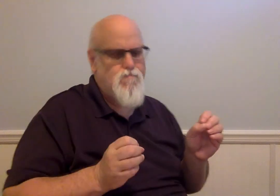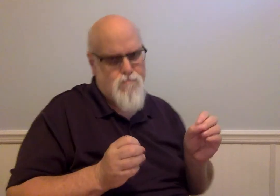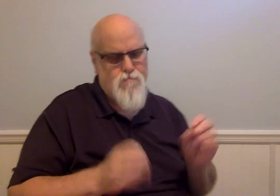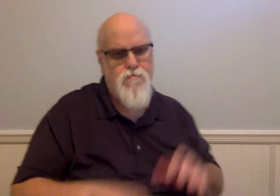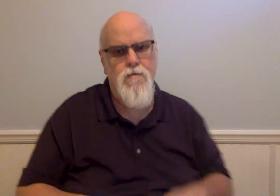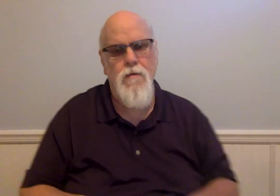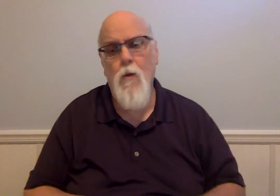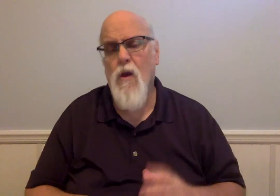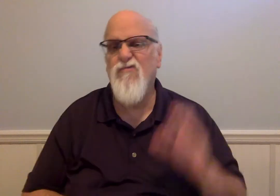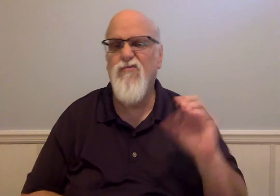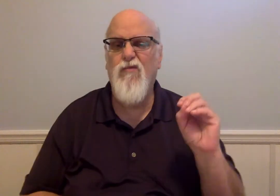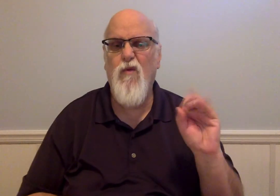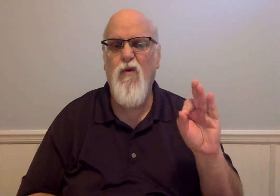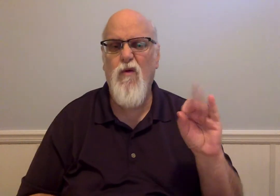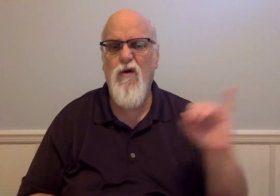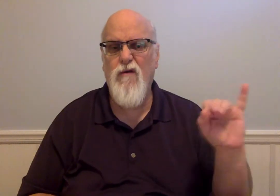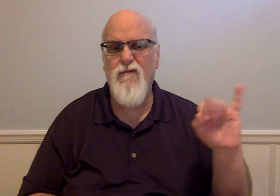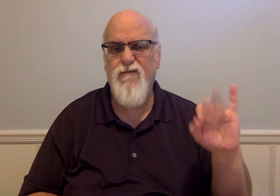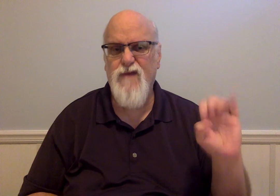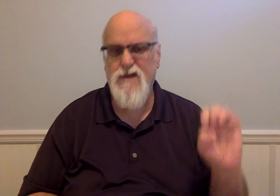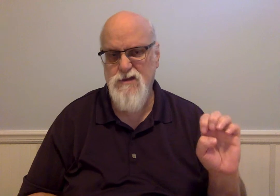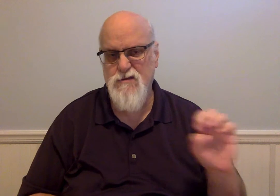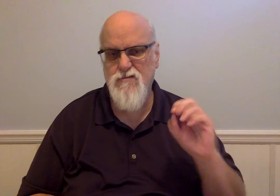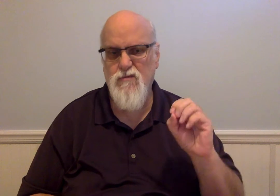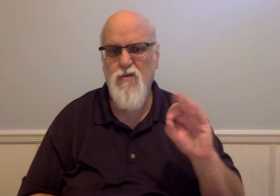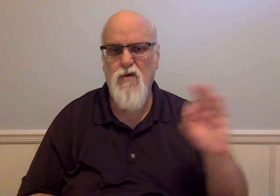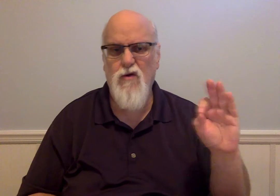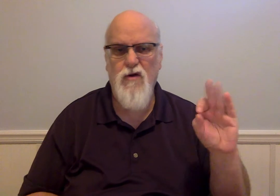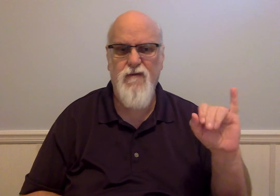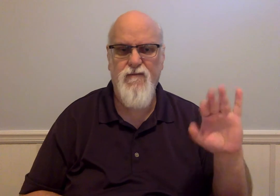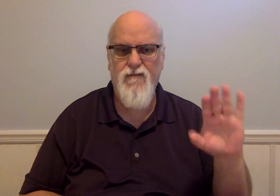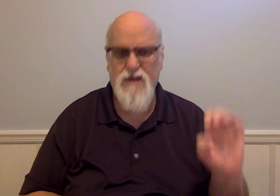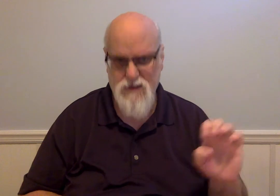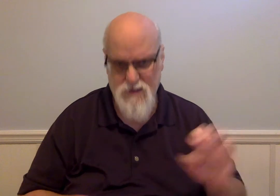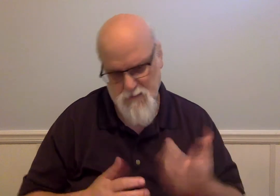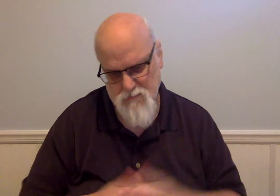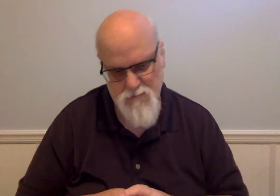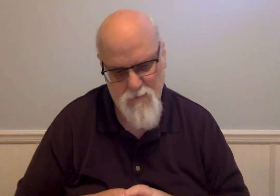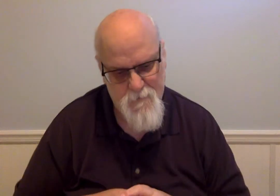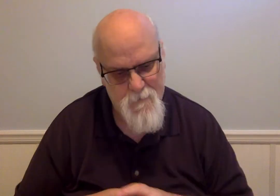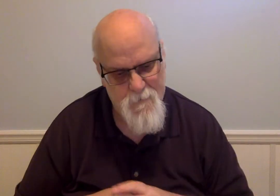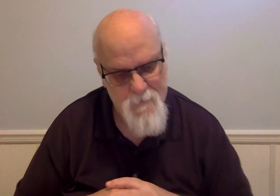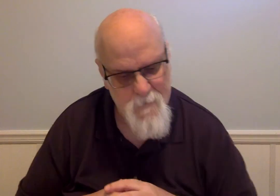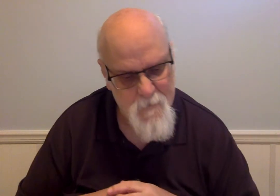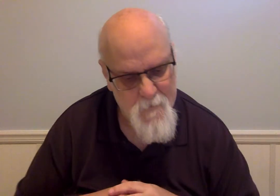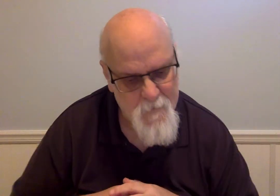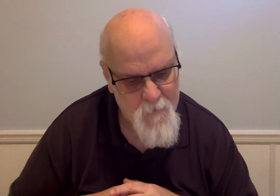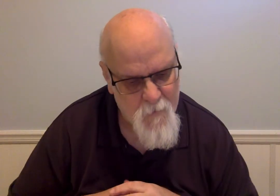So you draw that box for office, or you can just fingerspell office. Either way works.